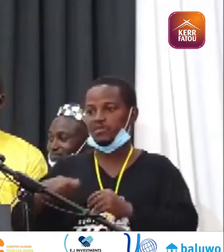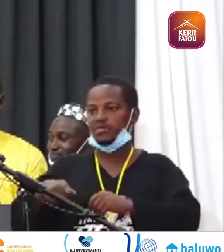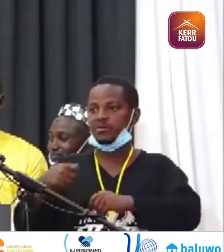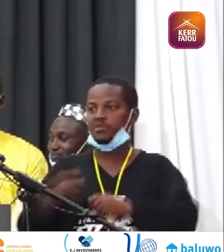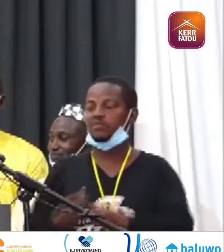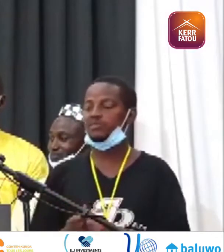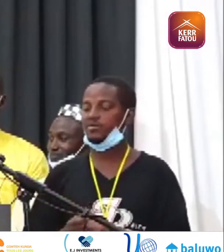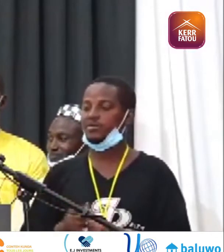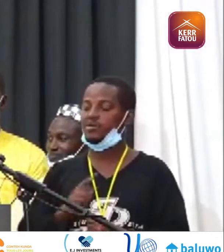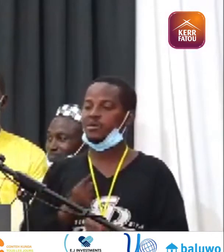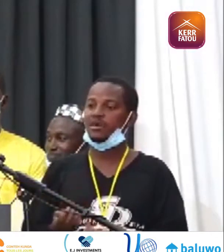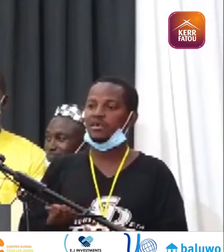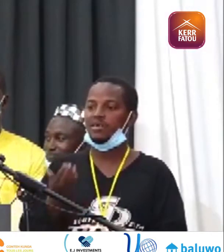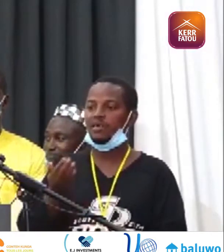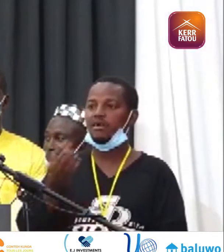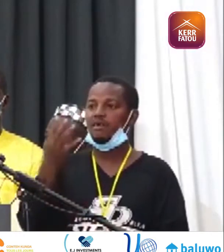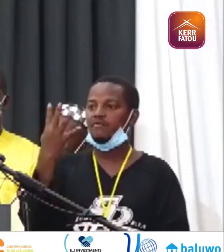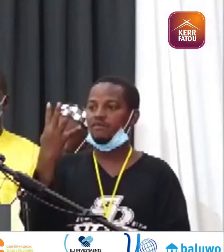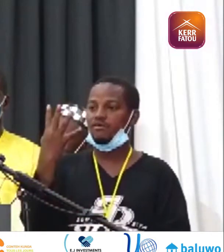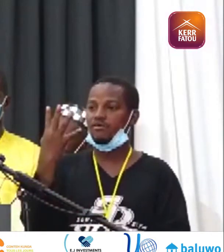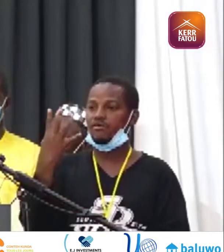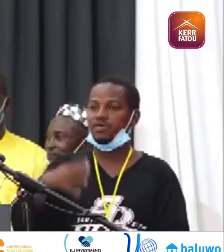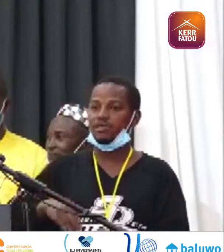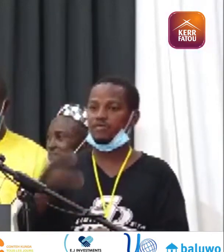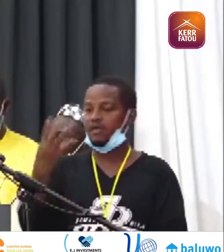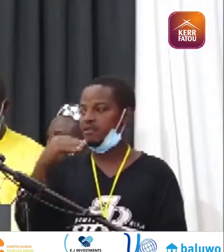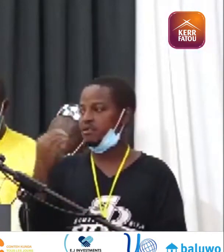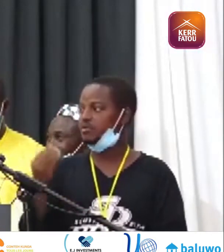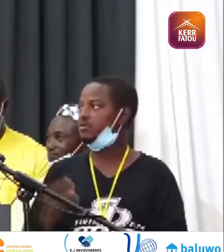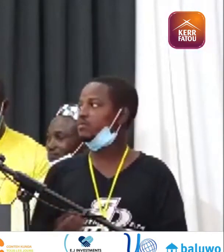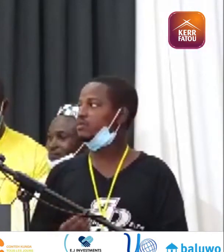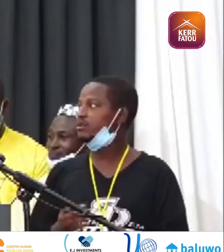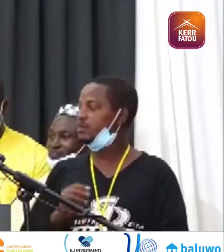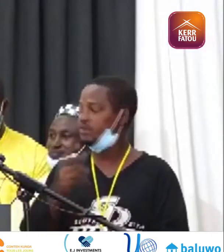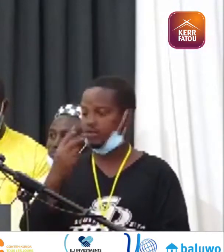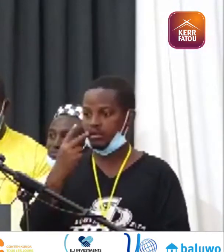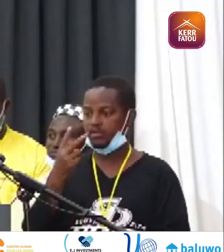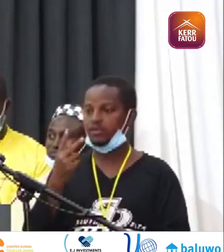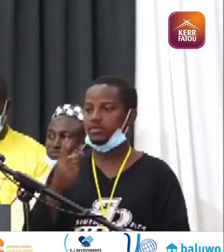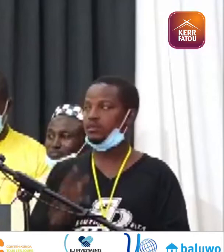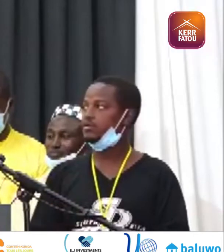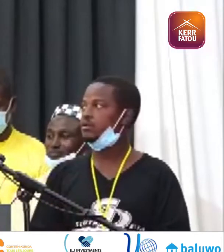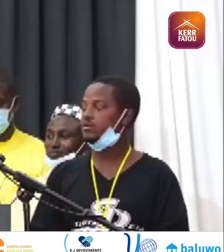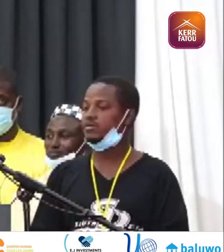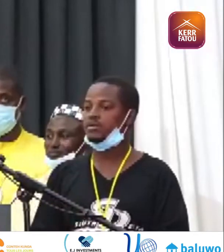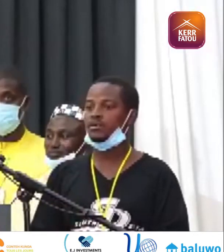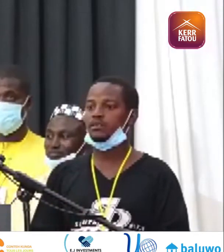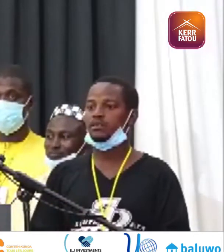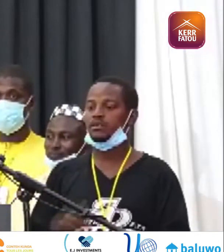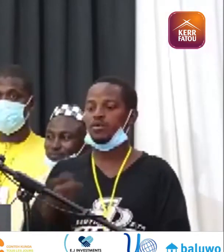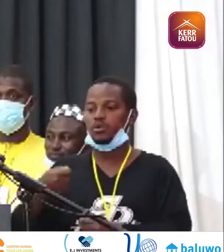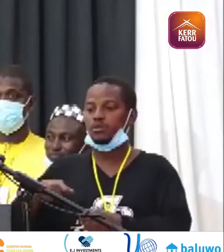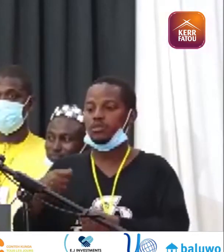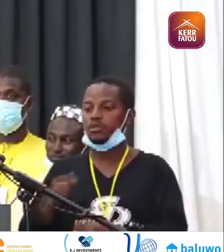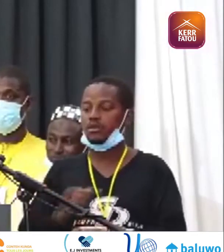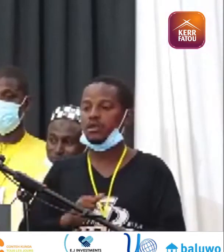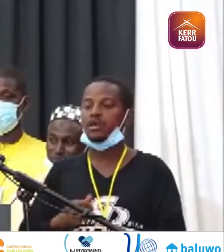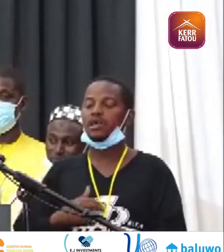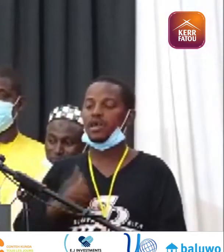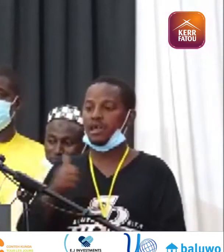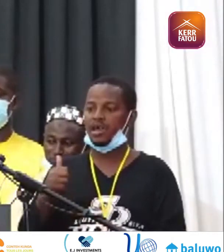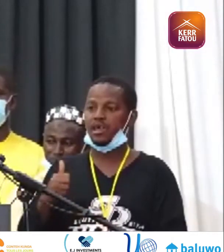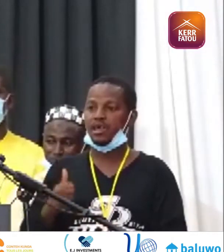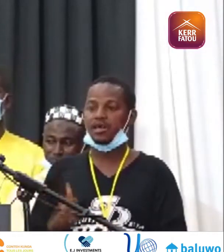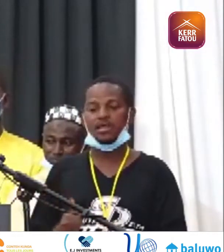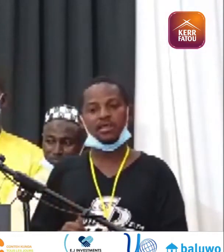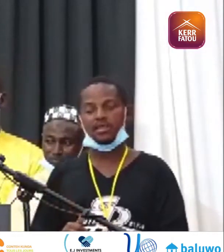So far we raised 4,500, but you can see that there are contributions in kind,